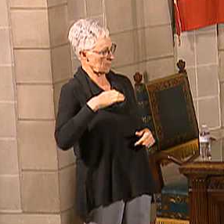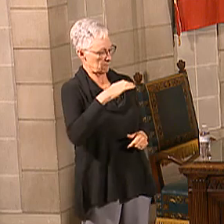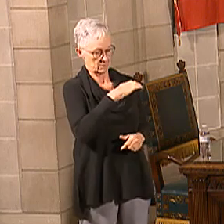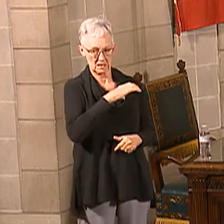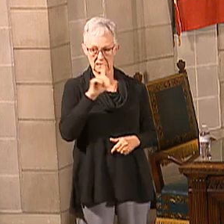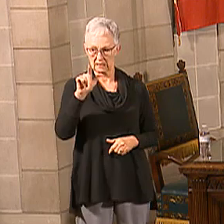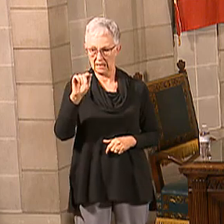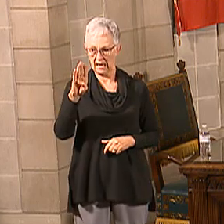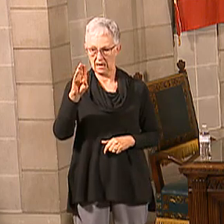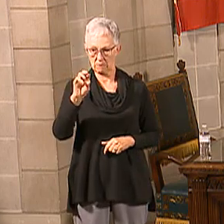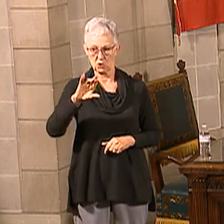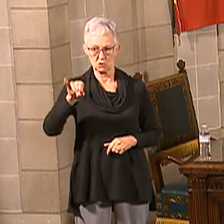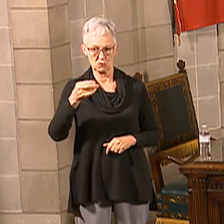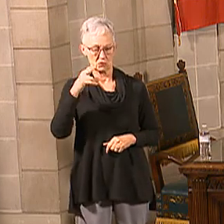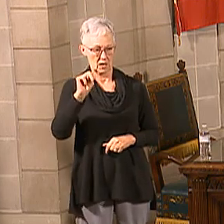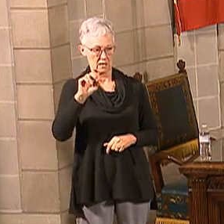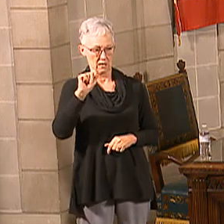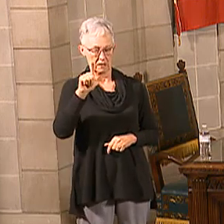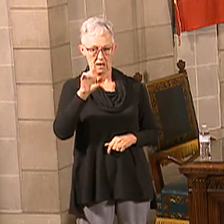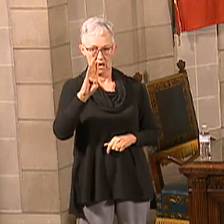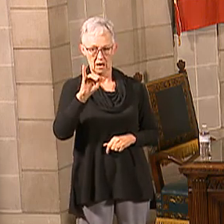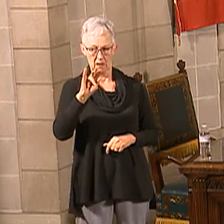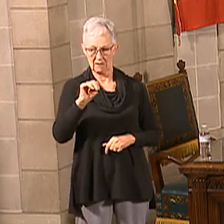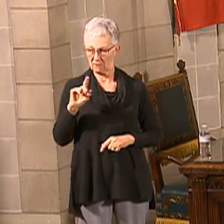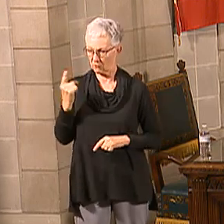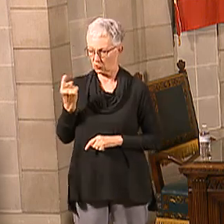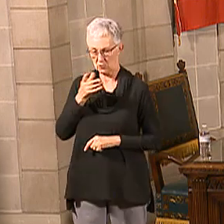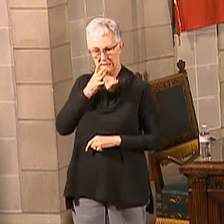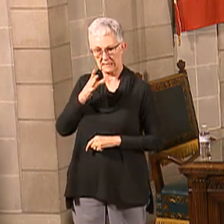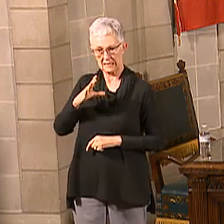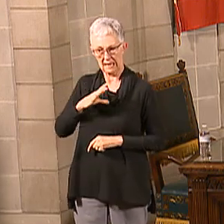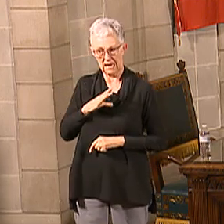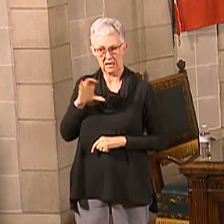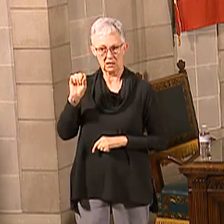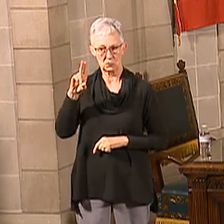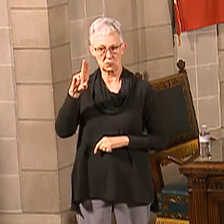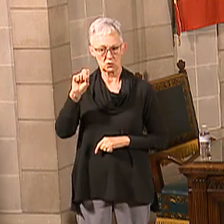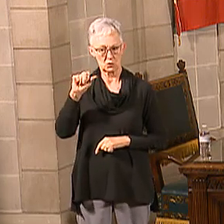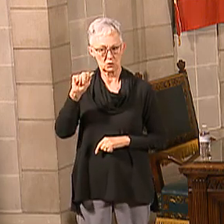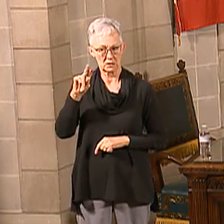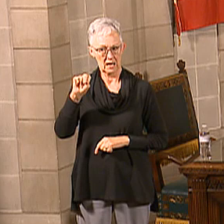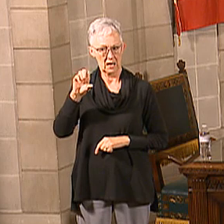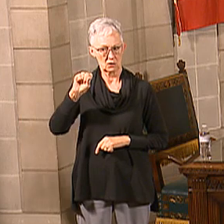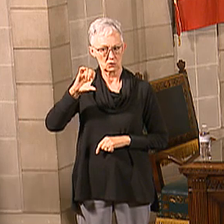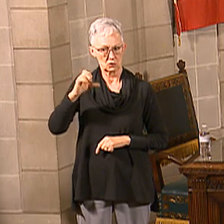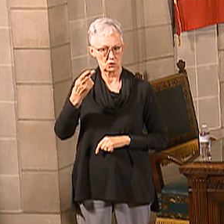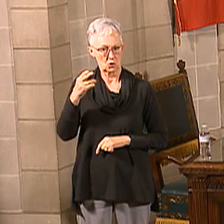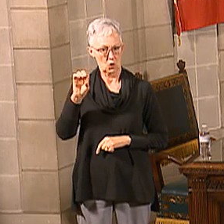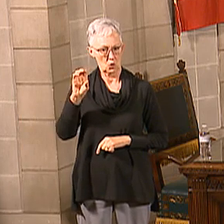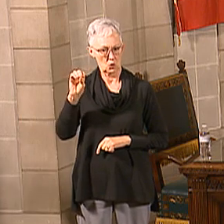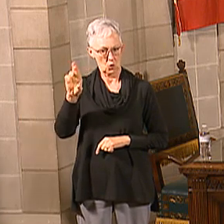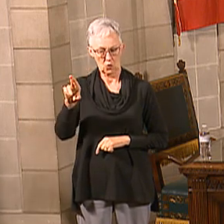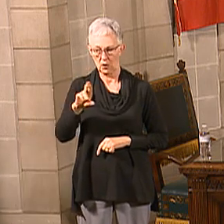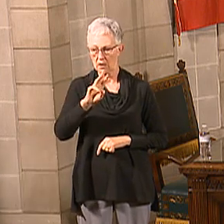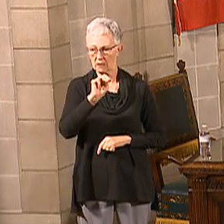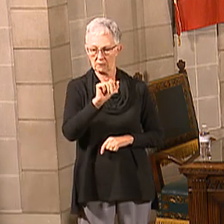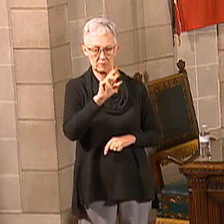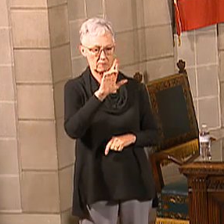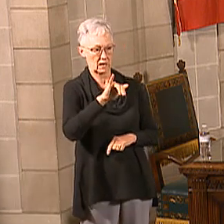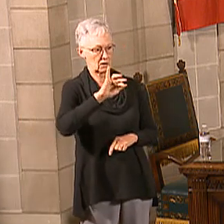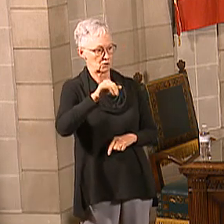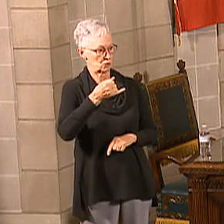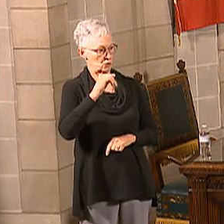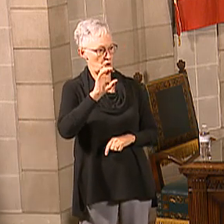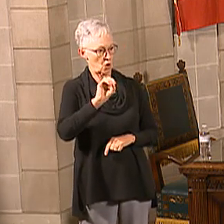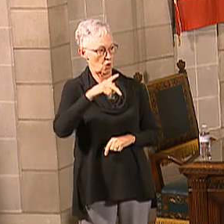Labor, John Albin, also our First Lady, Suzanne Shore. Also in the audience, we've got Mary Jo Pancoke from the Nebraska Children